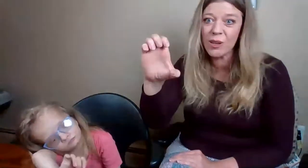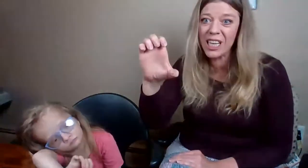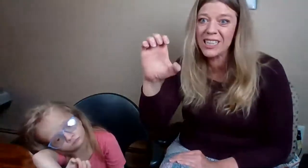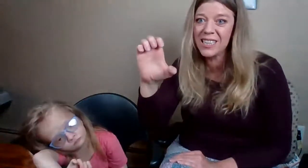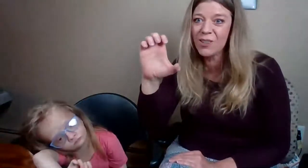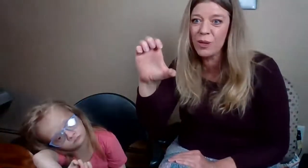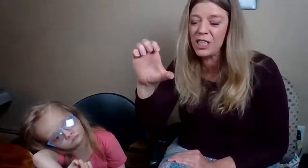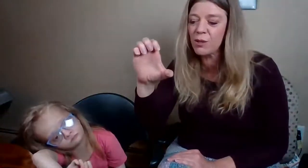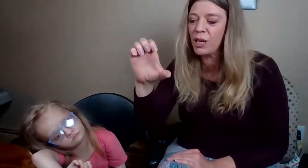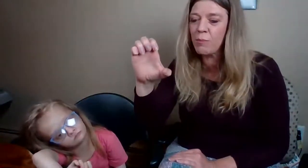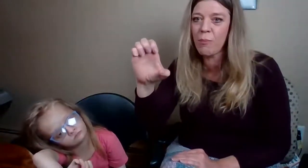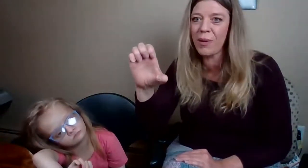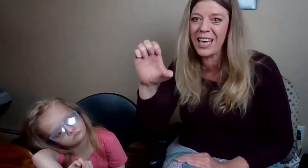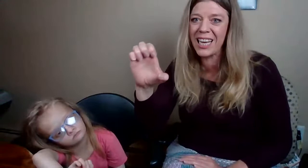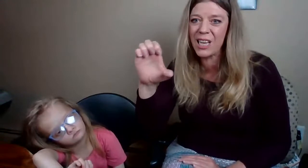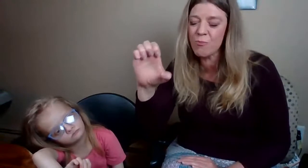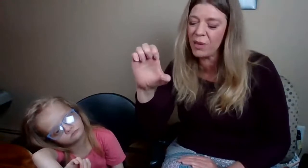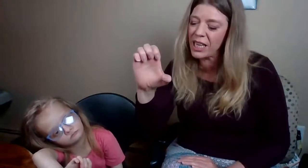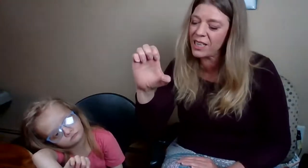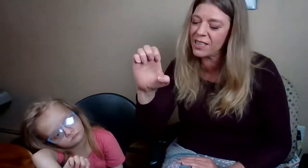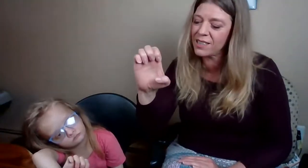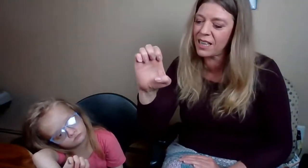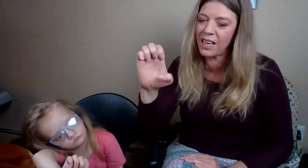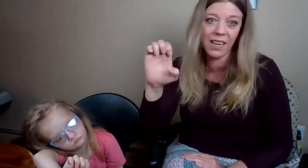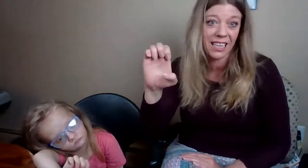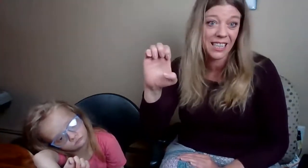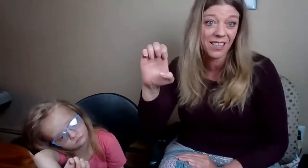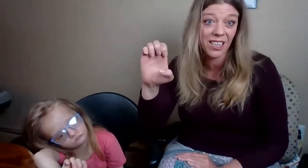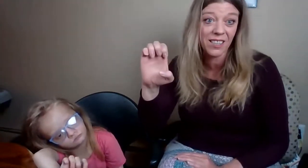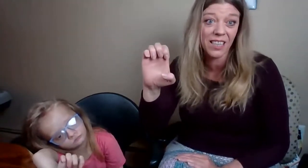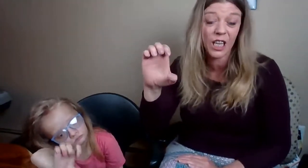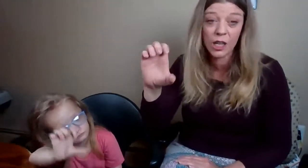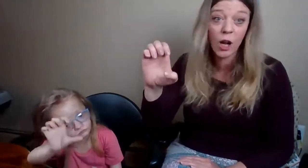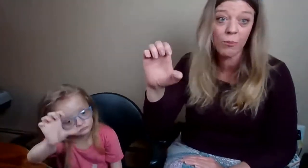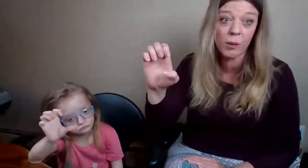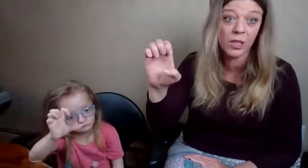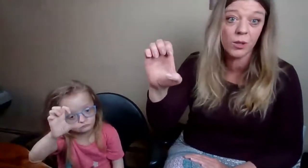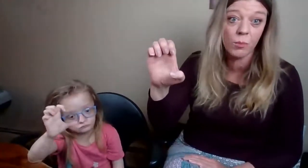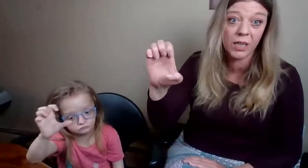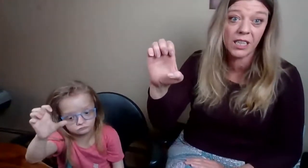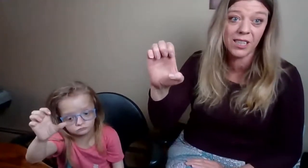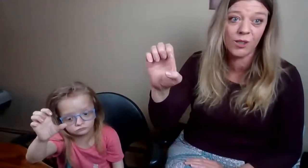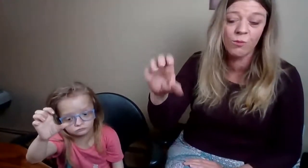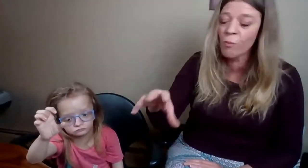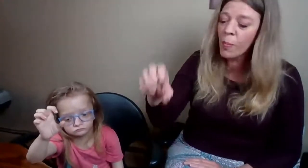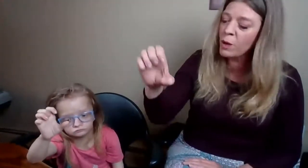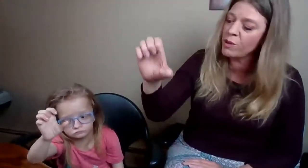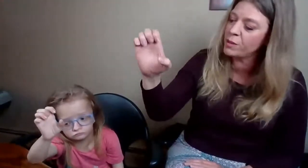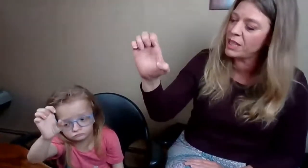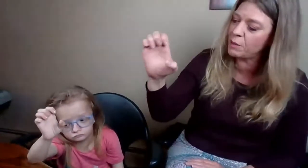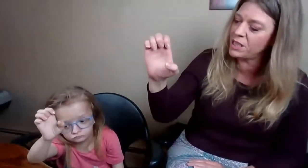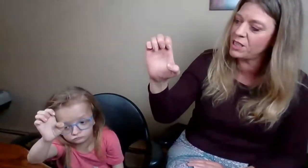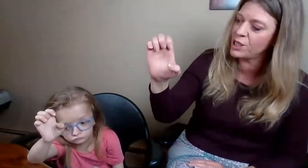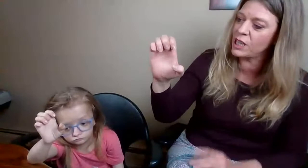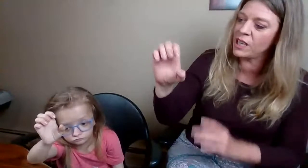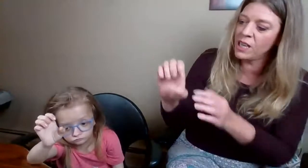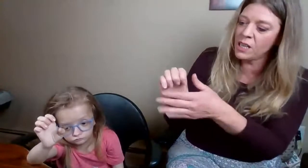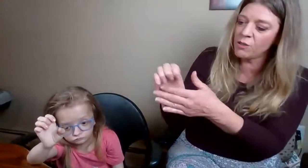it big because it's easy to see, and a lot of people do it big too. And we've adapted to